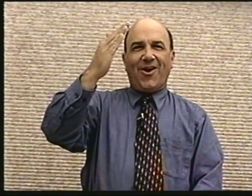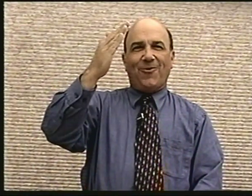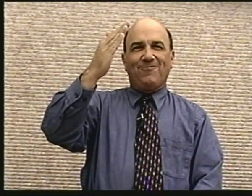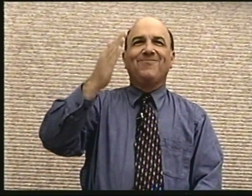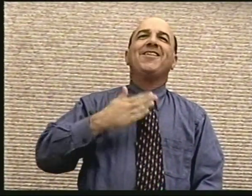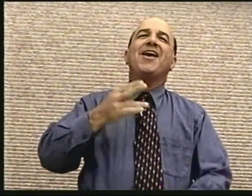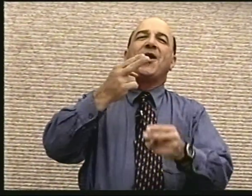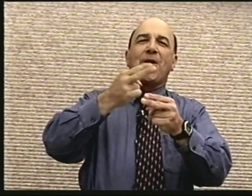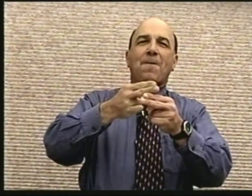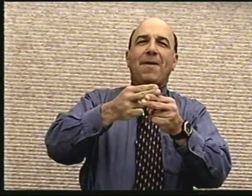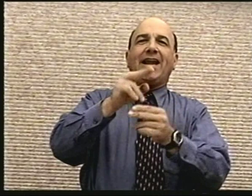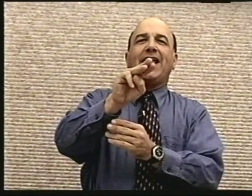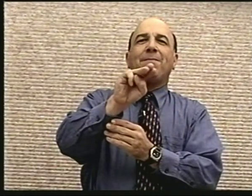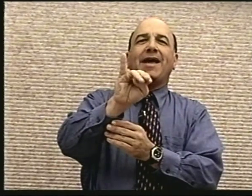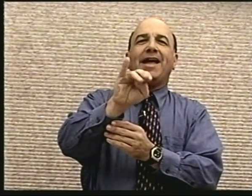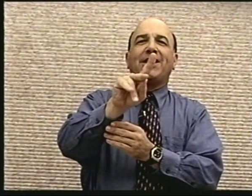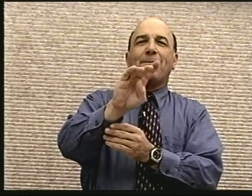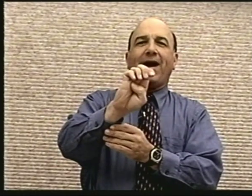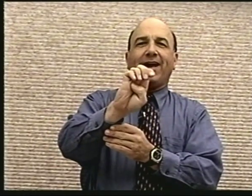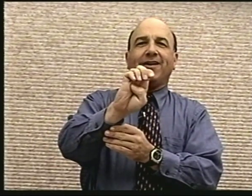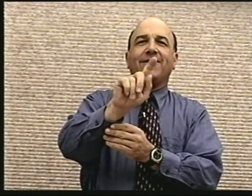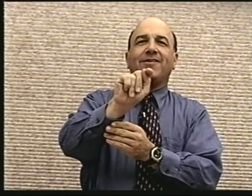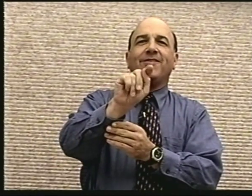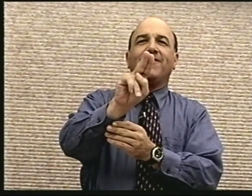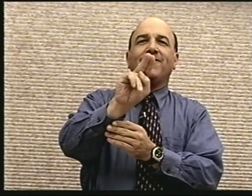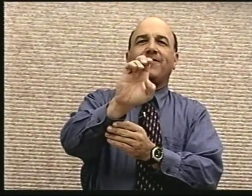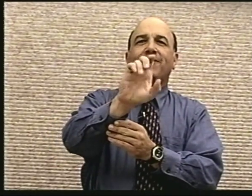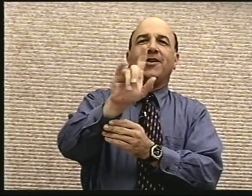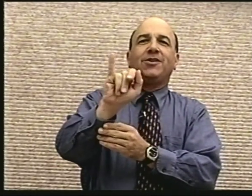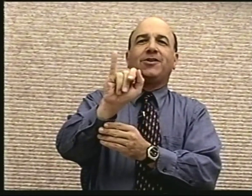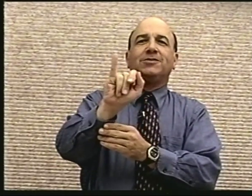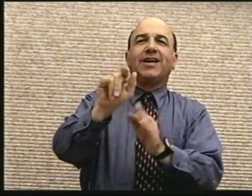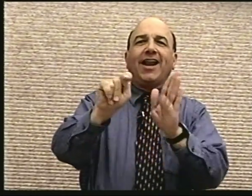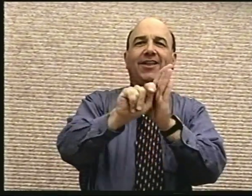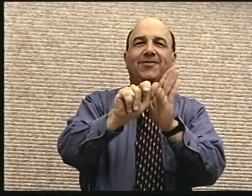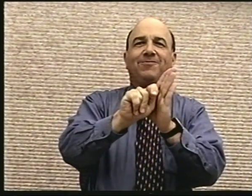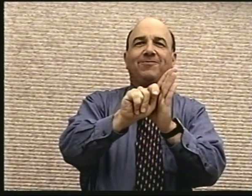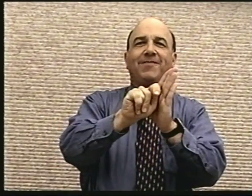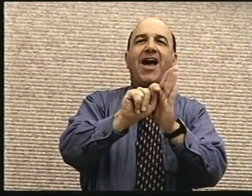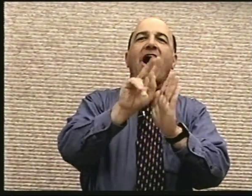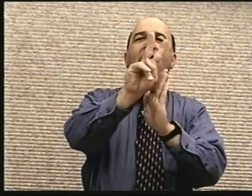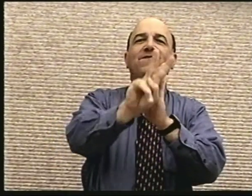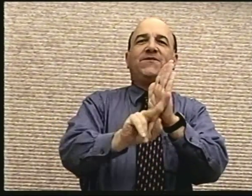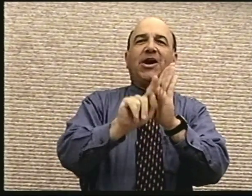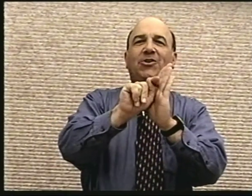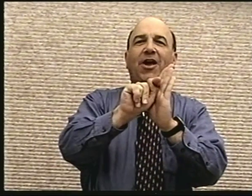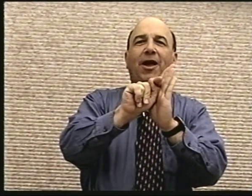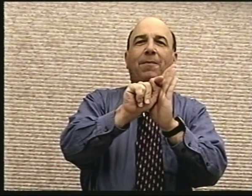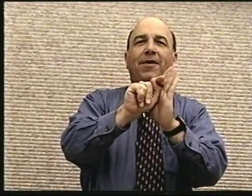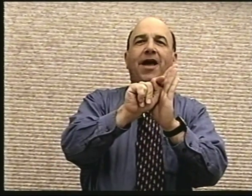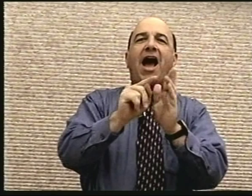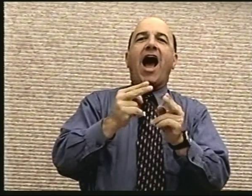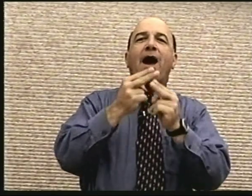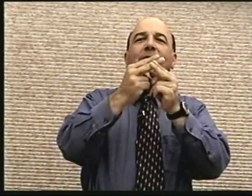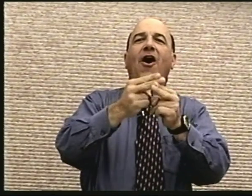Hello, my name is Mike Tussalis. On videotape, I'm